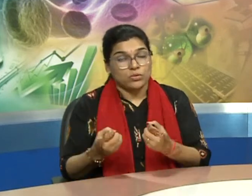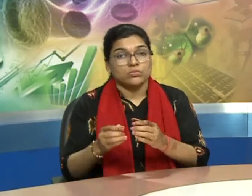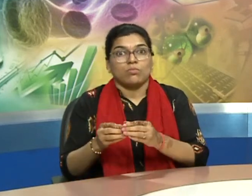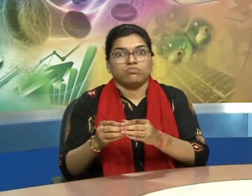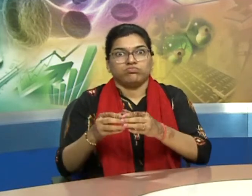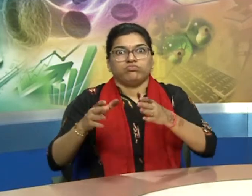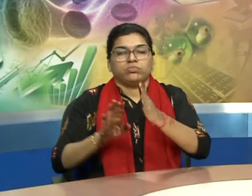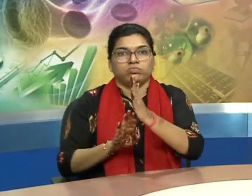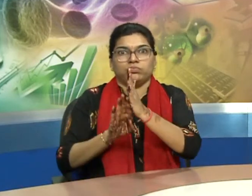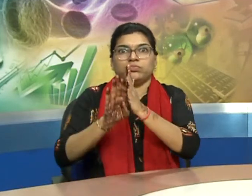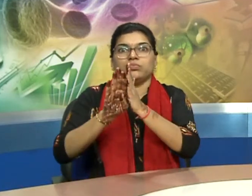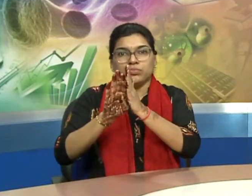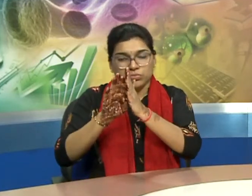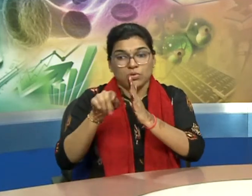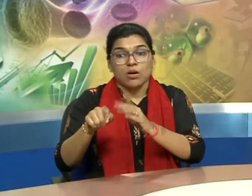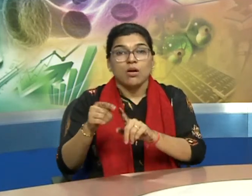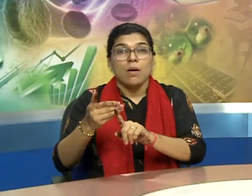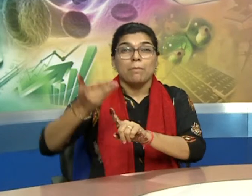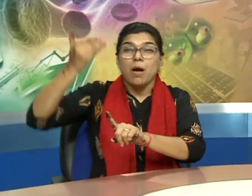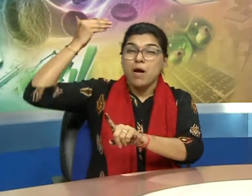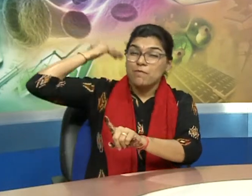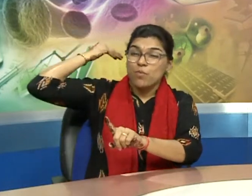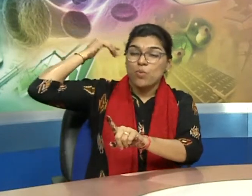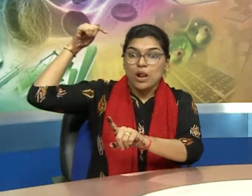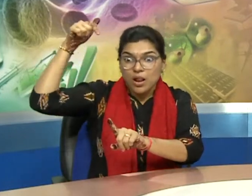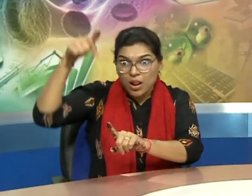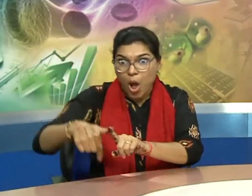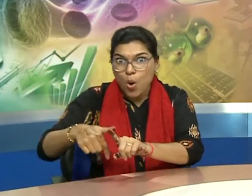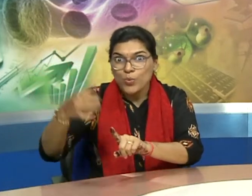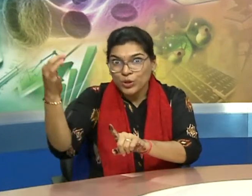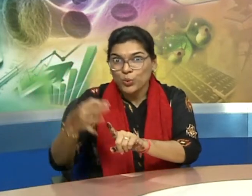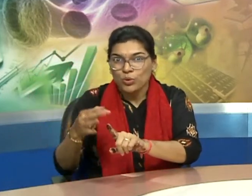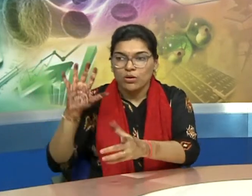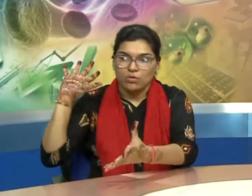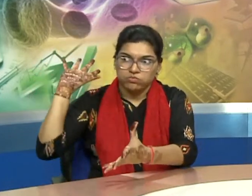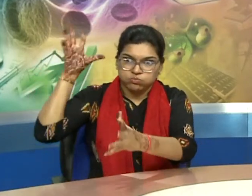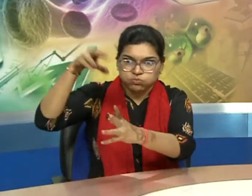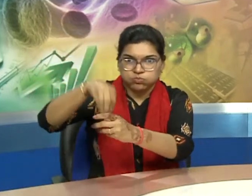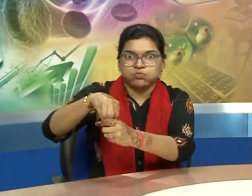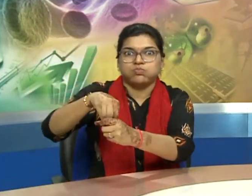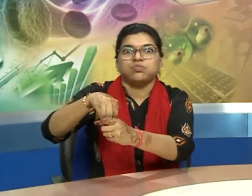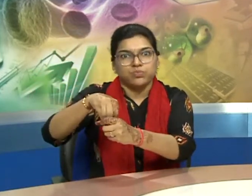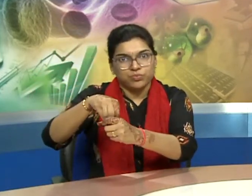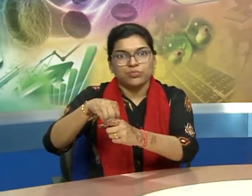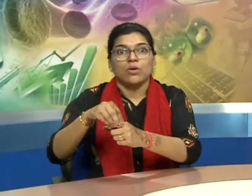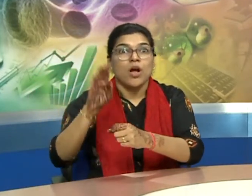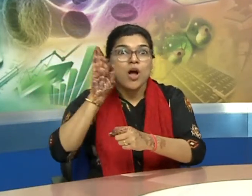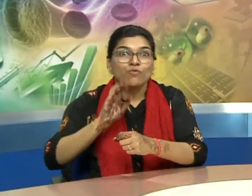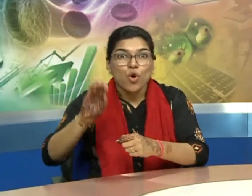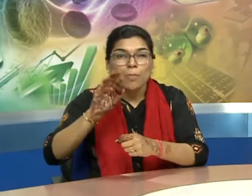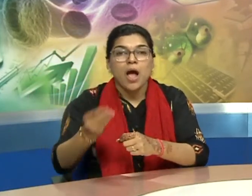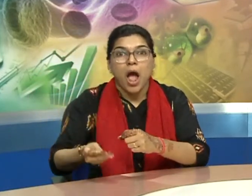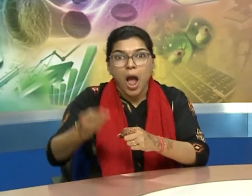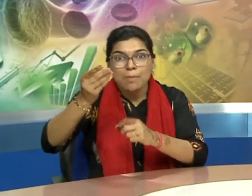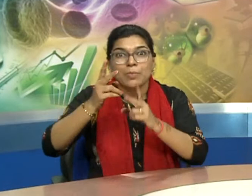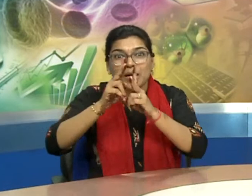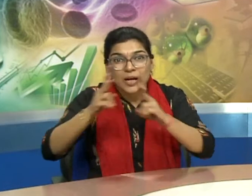So the special libraries are under the control of parent organization, and the parent